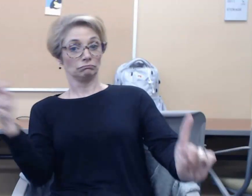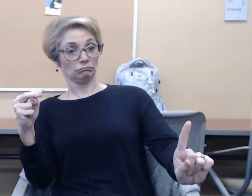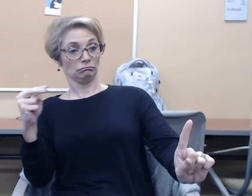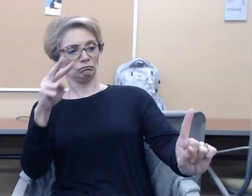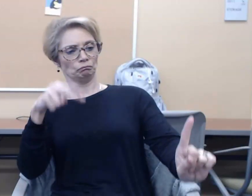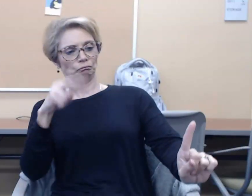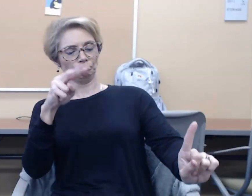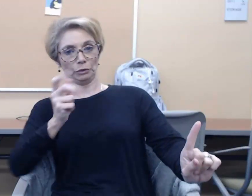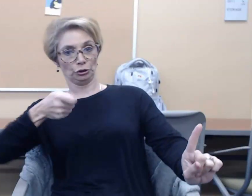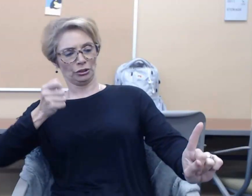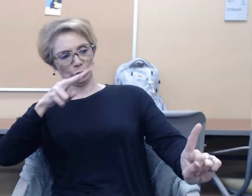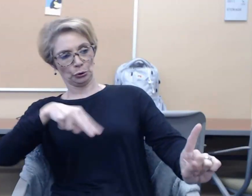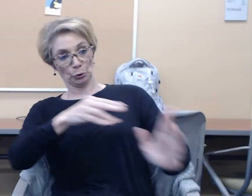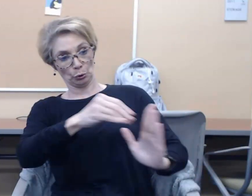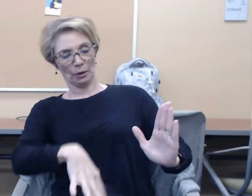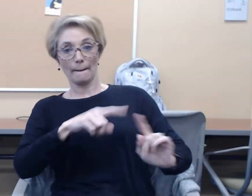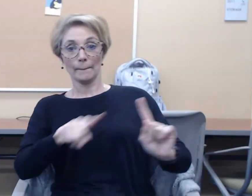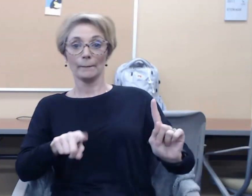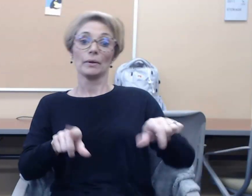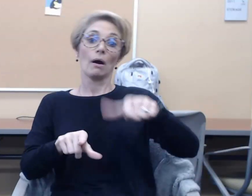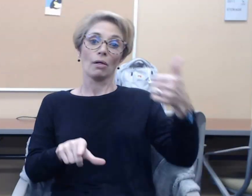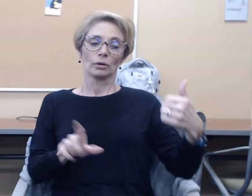student, the other is the student telling you how they feel for themselves.